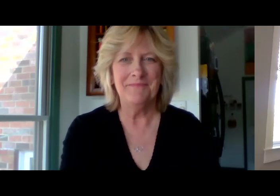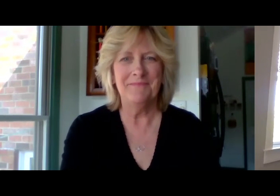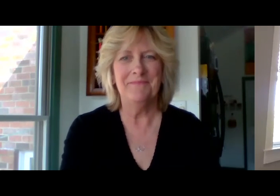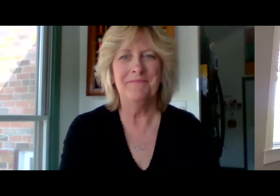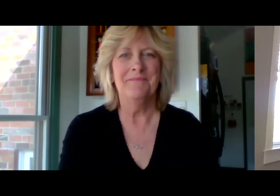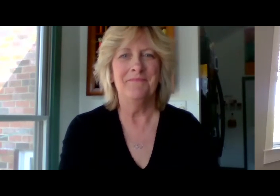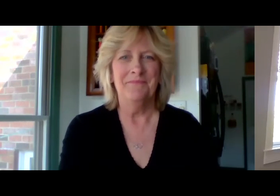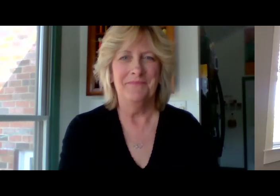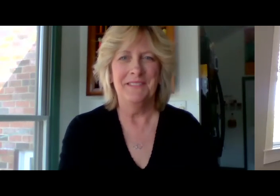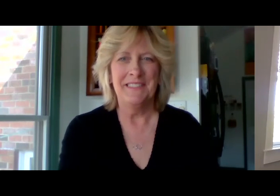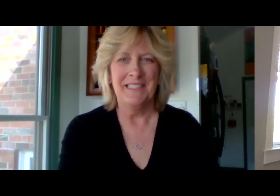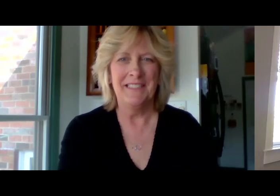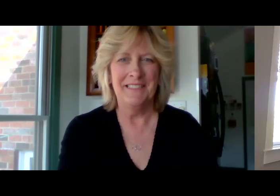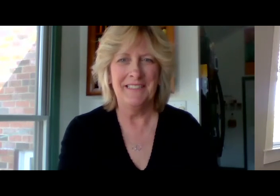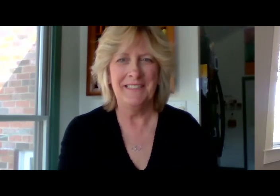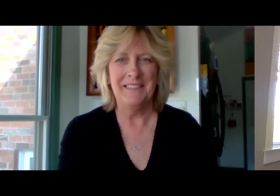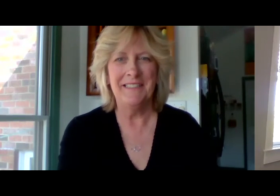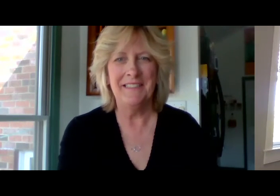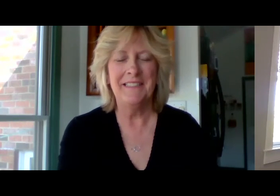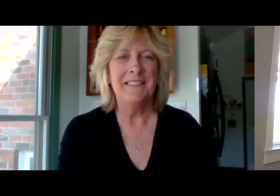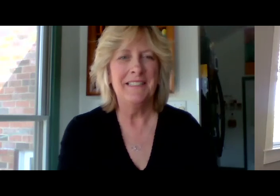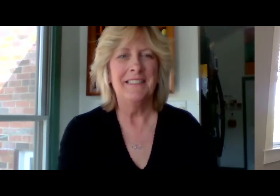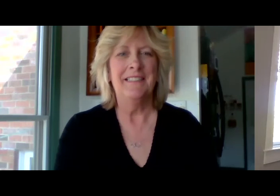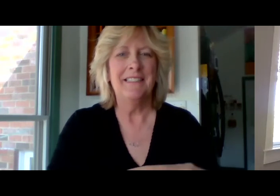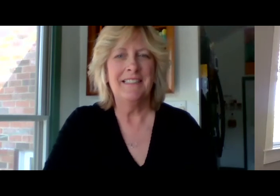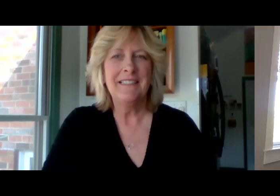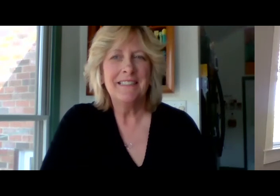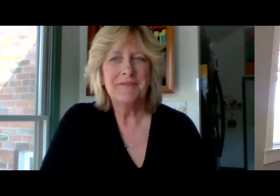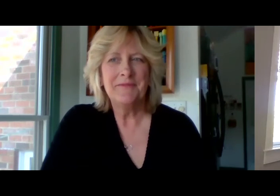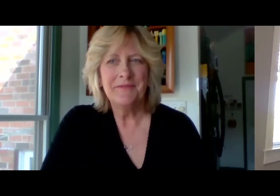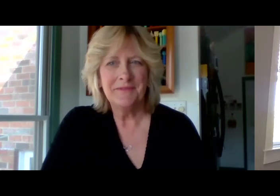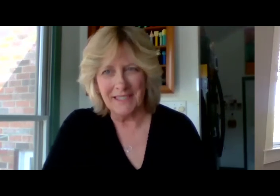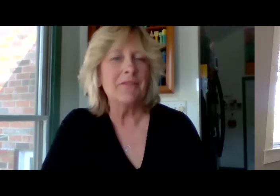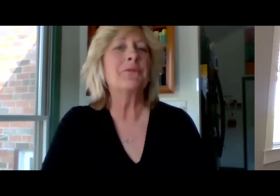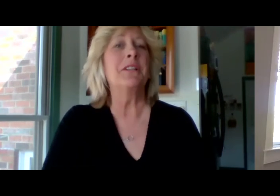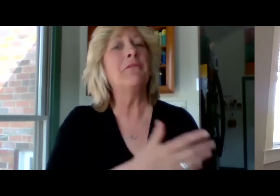watch over and over again because you'll learn the signs as you practice.